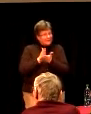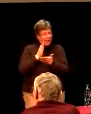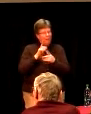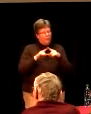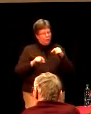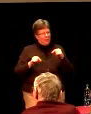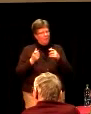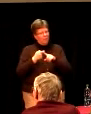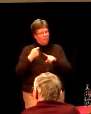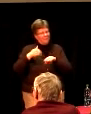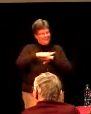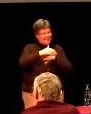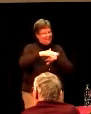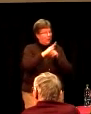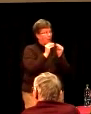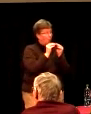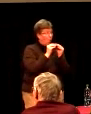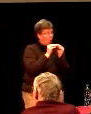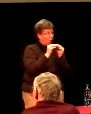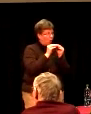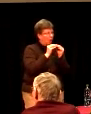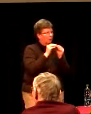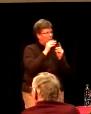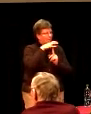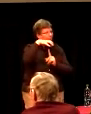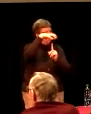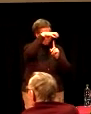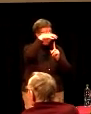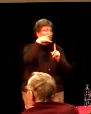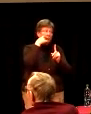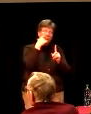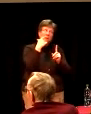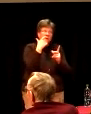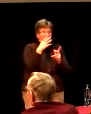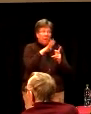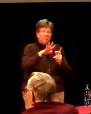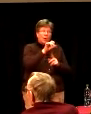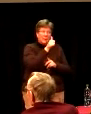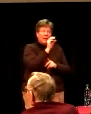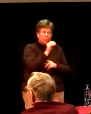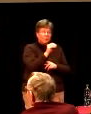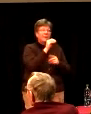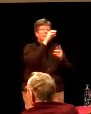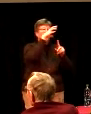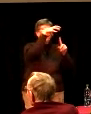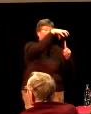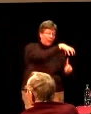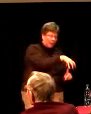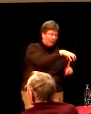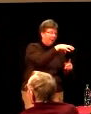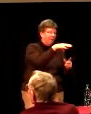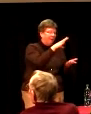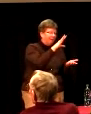more, because they were managing to get about 10% to land. I don't think the